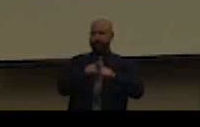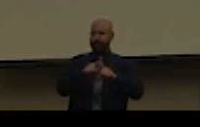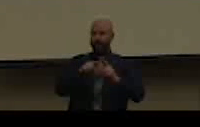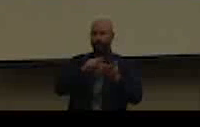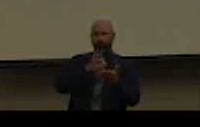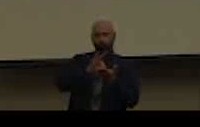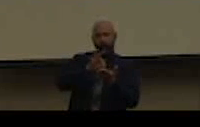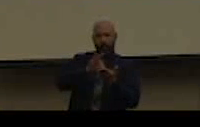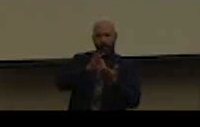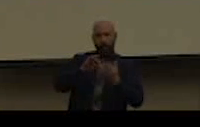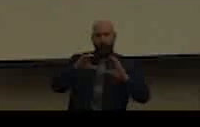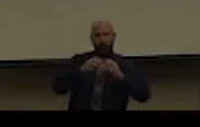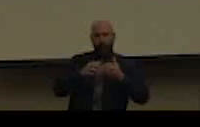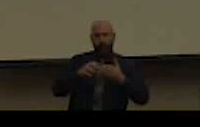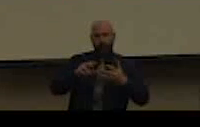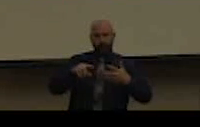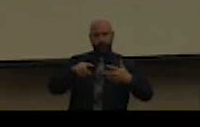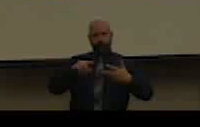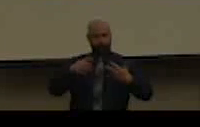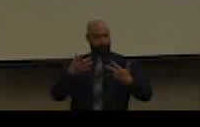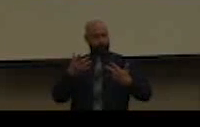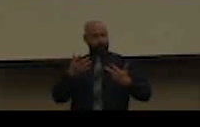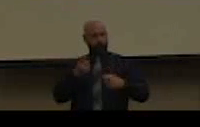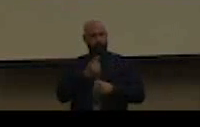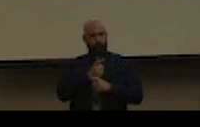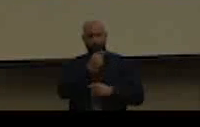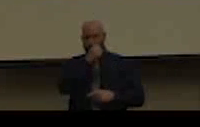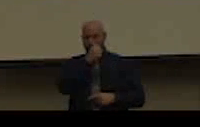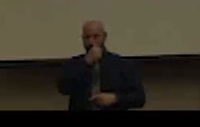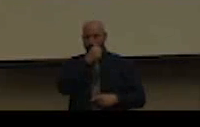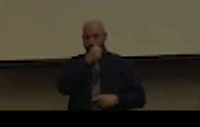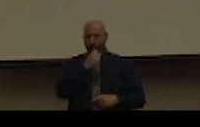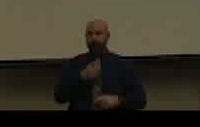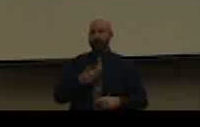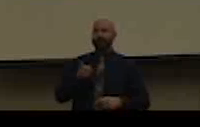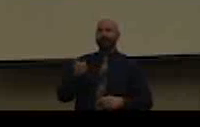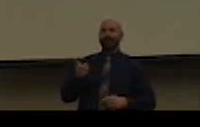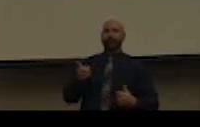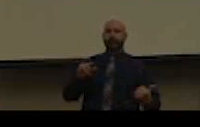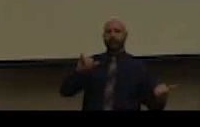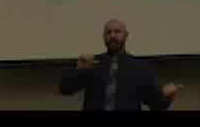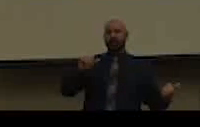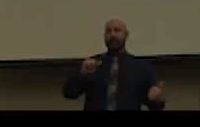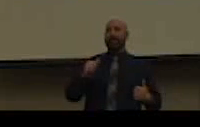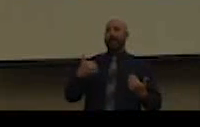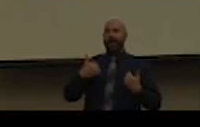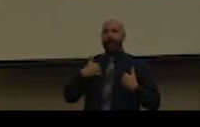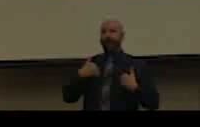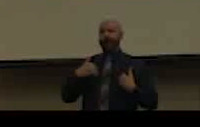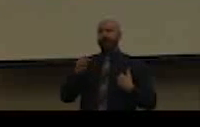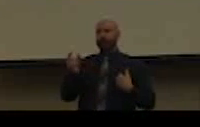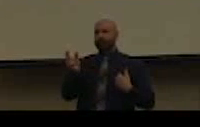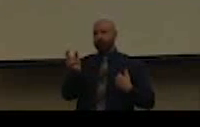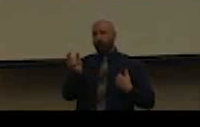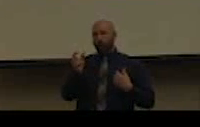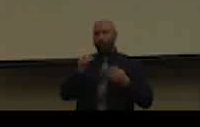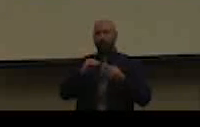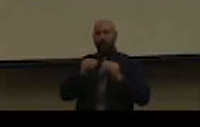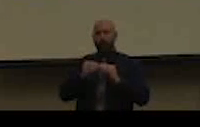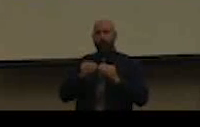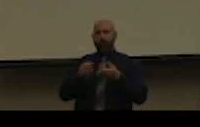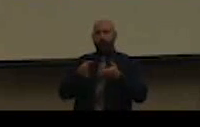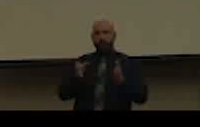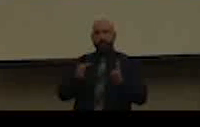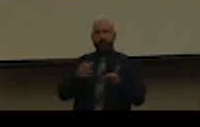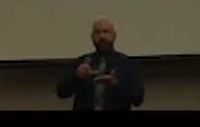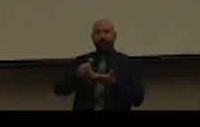They have a very small number of publicly funded children. The legislation was written so that they were not part of that. I wasn't part of